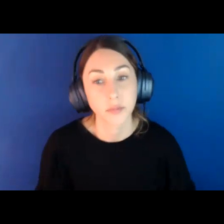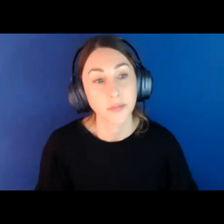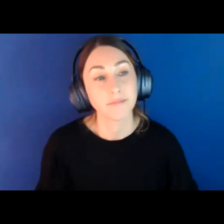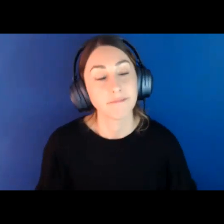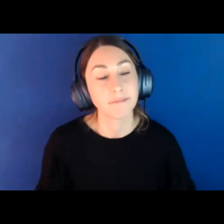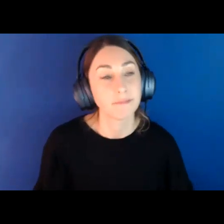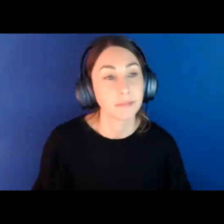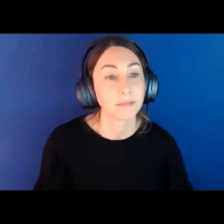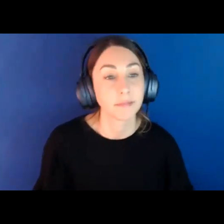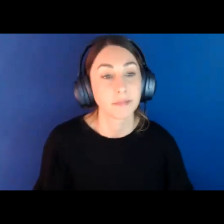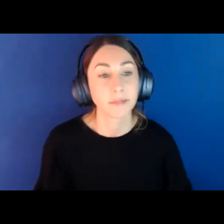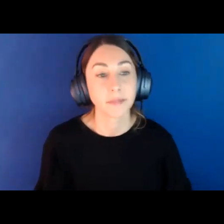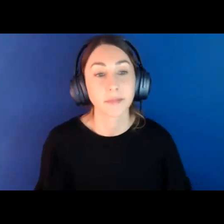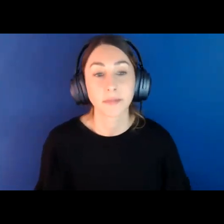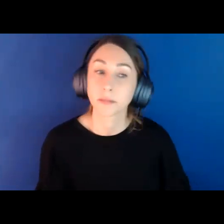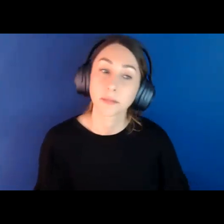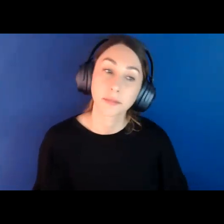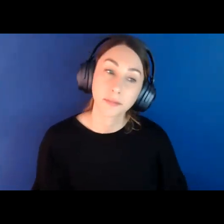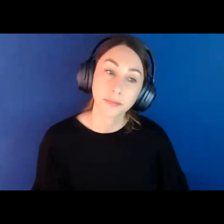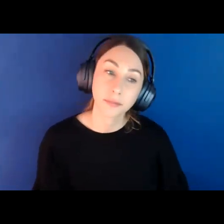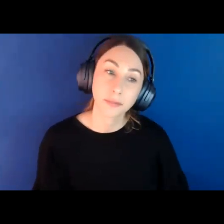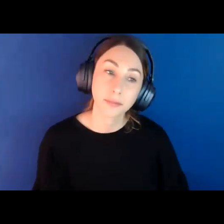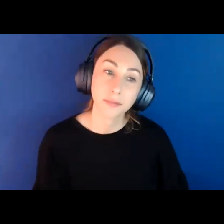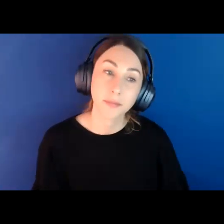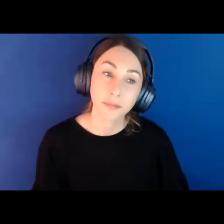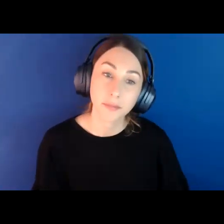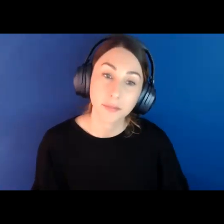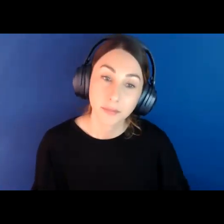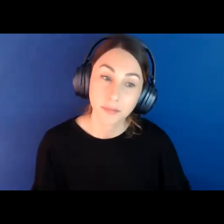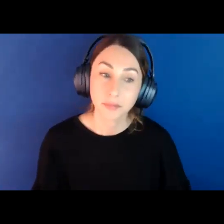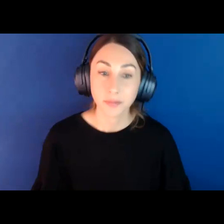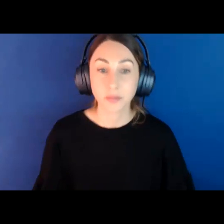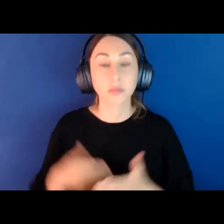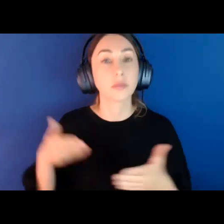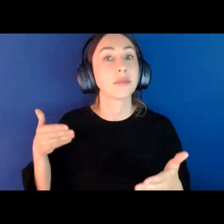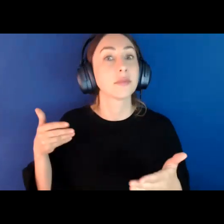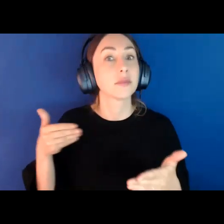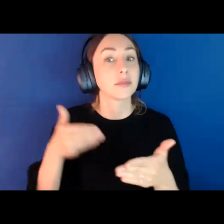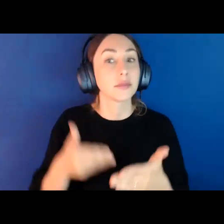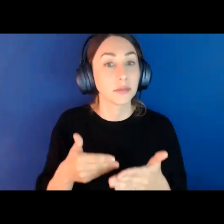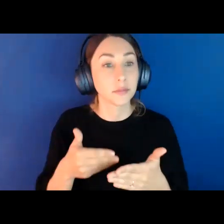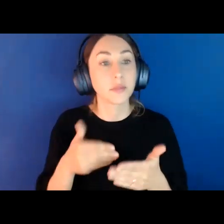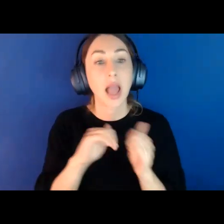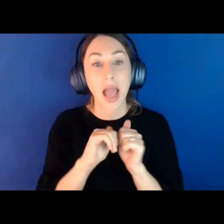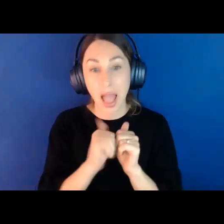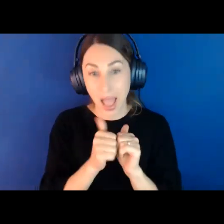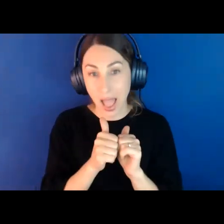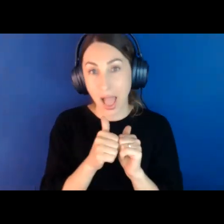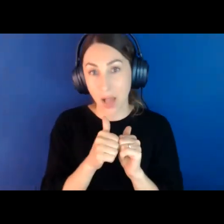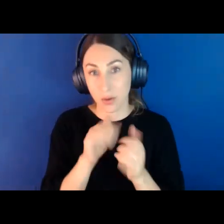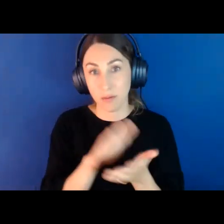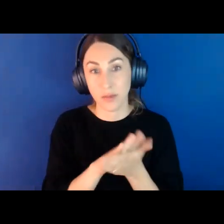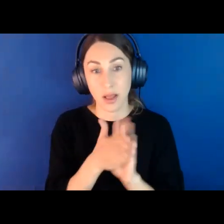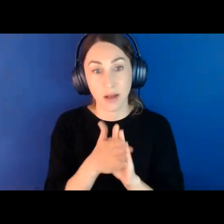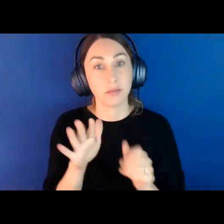Next slide, please. So we are getting to the final point of how to make your PDF